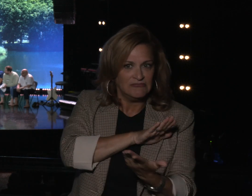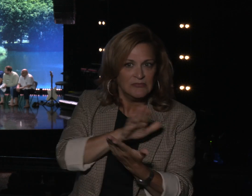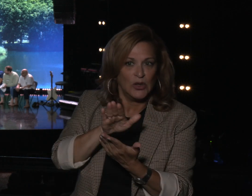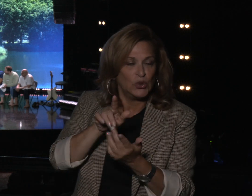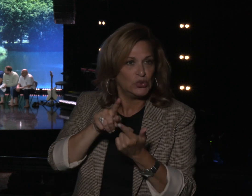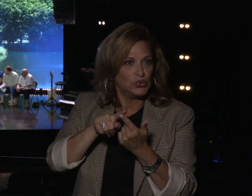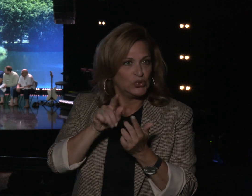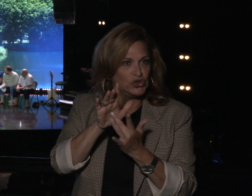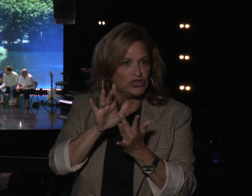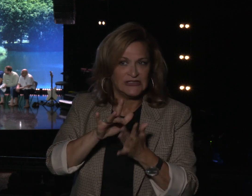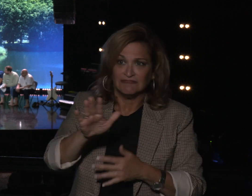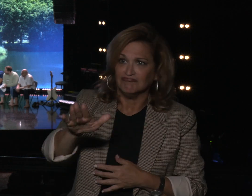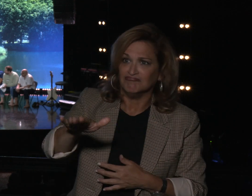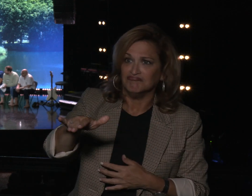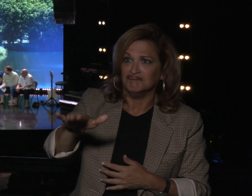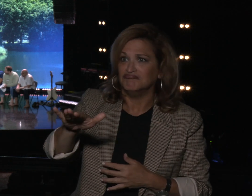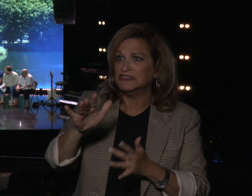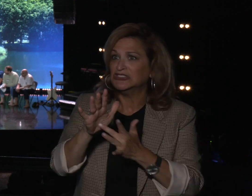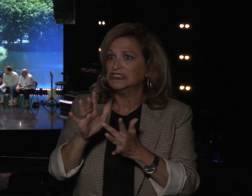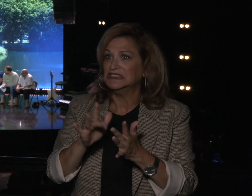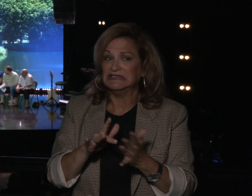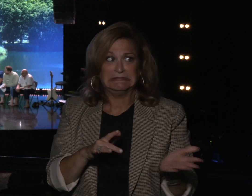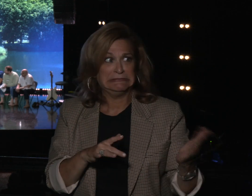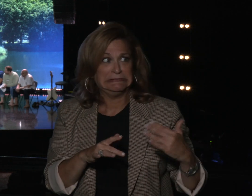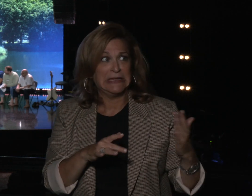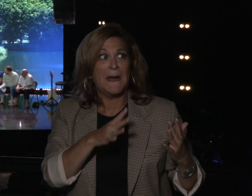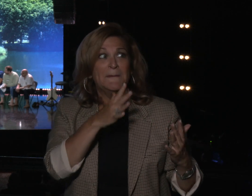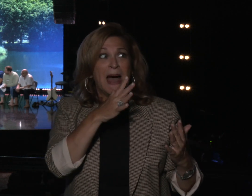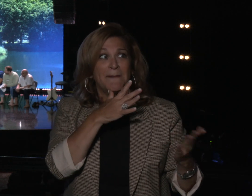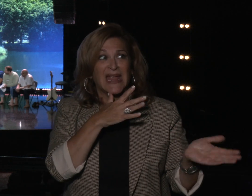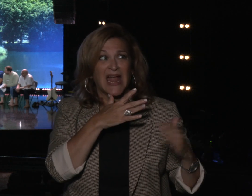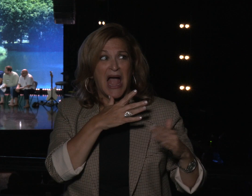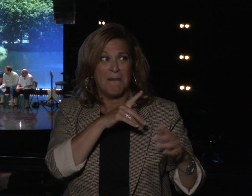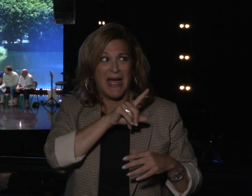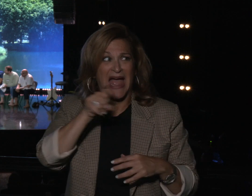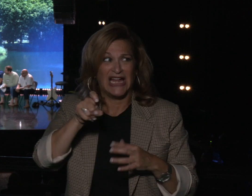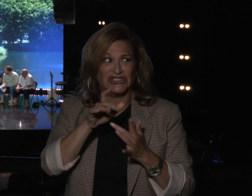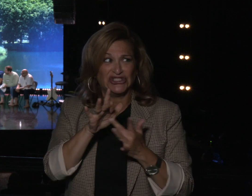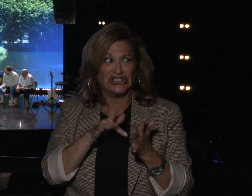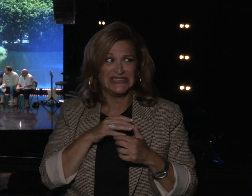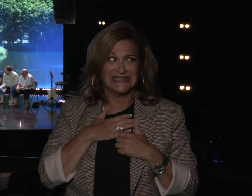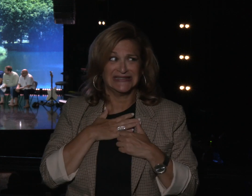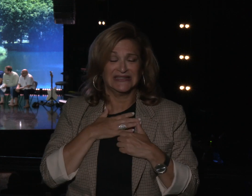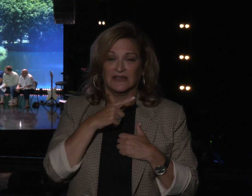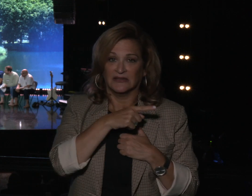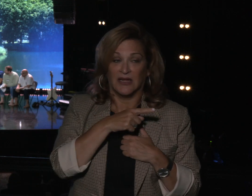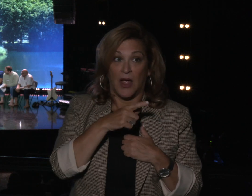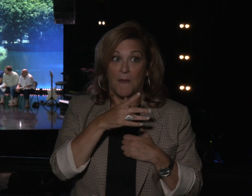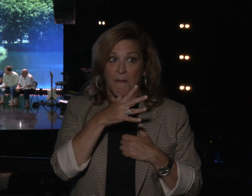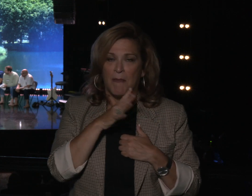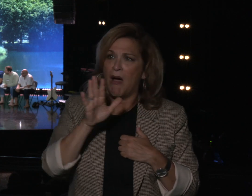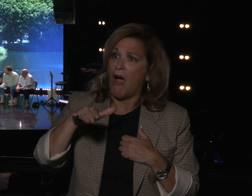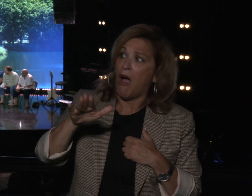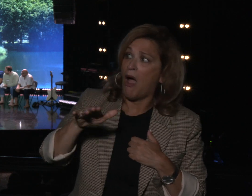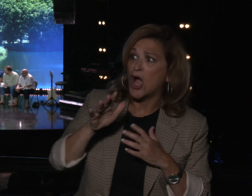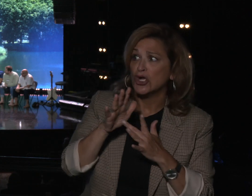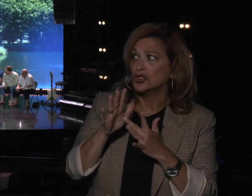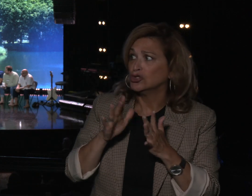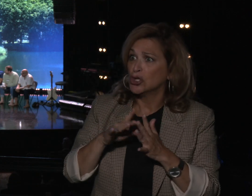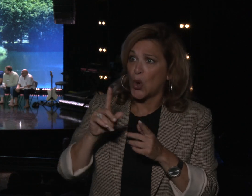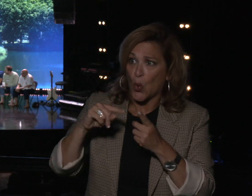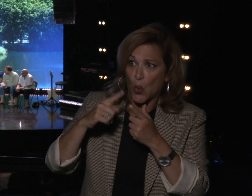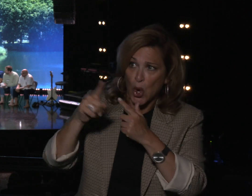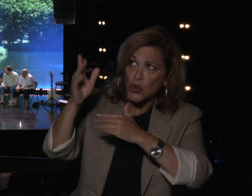John, and they bring mom along, and they're like, Mom, ask Jesus for us. And mom's like, Jesus, when you go to heaven